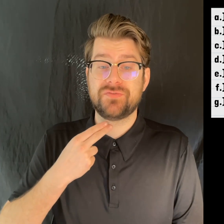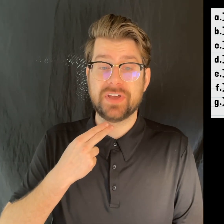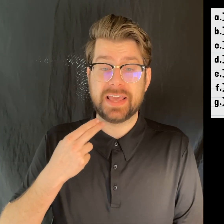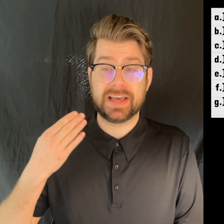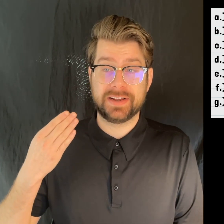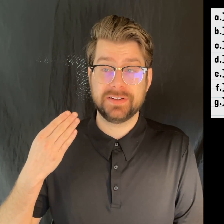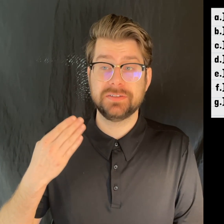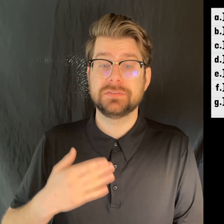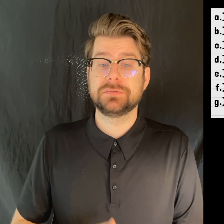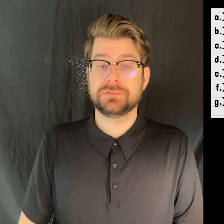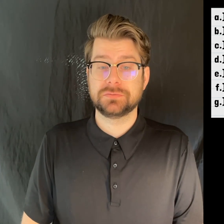van,